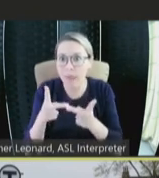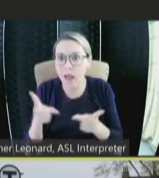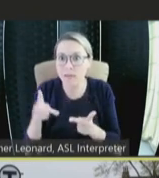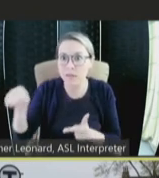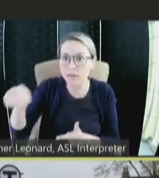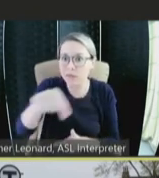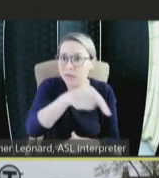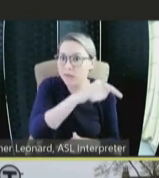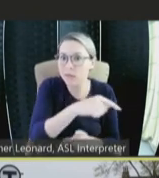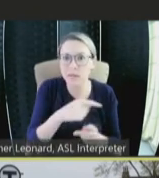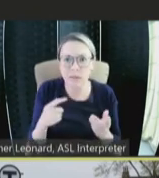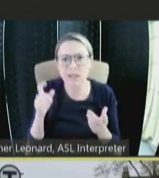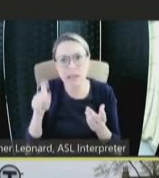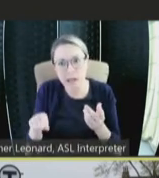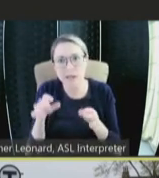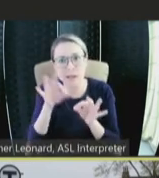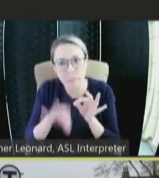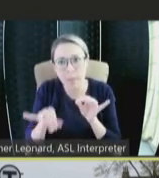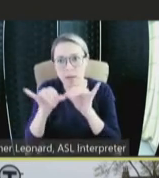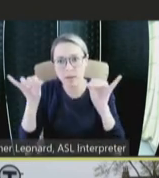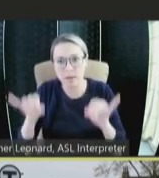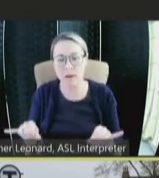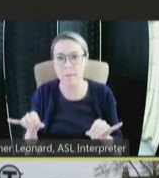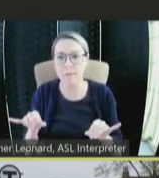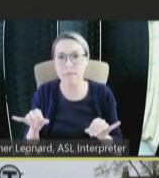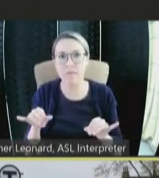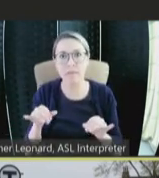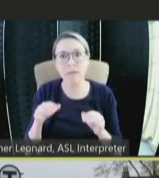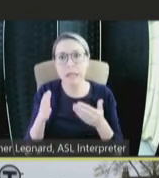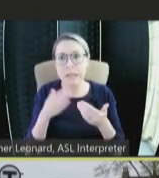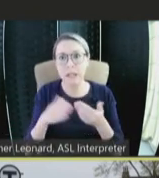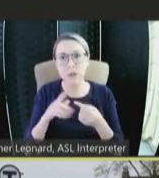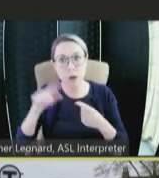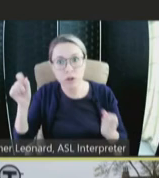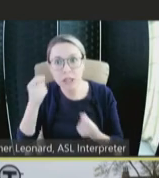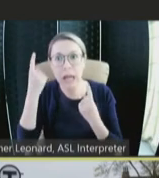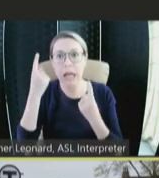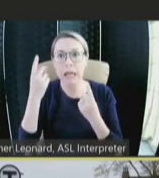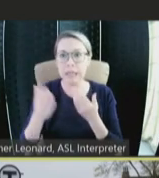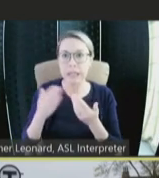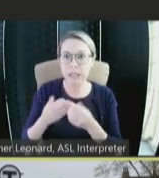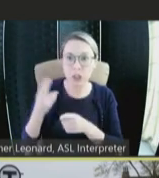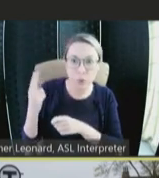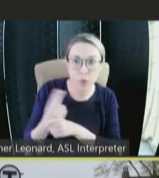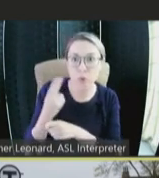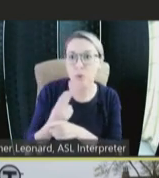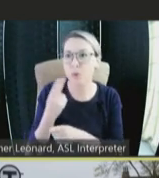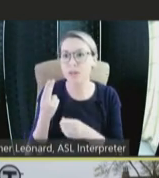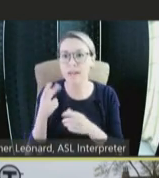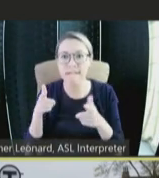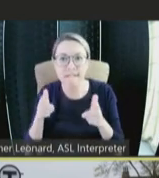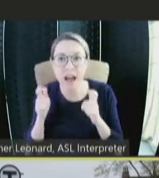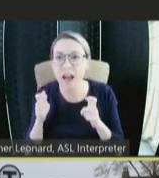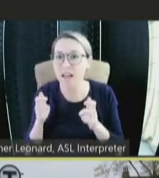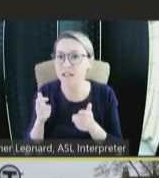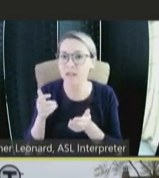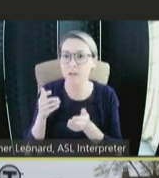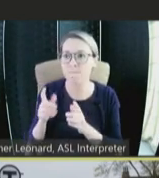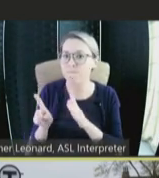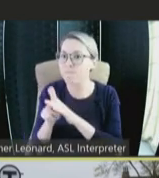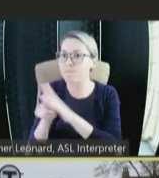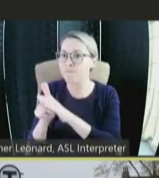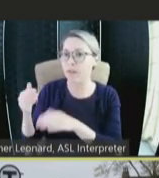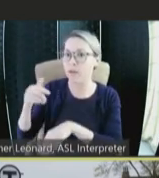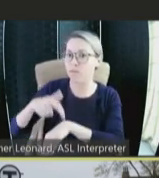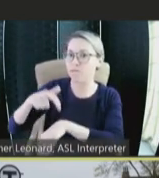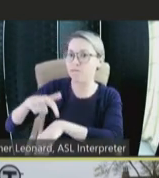is simple to use and understand, and a system that is fast, frequent, and reliable, and